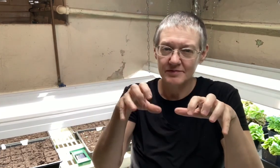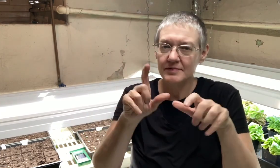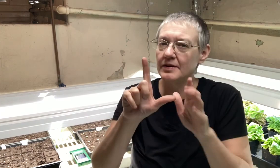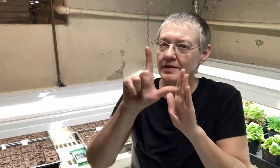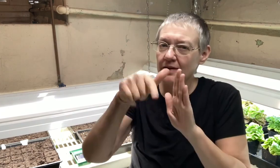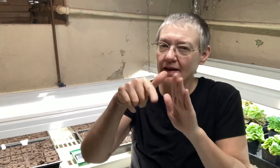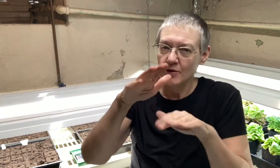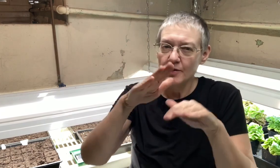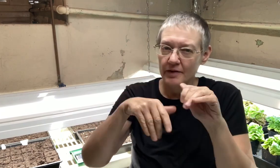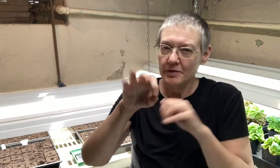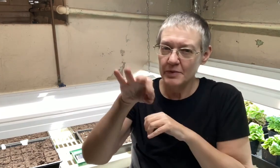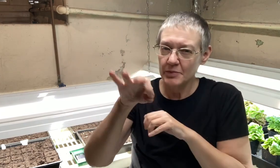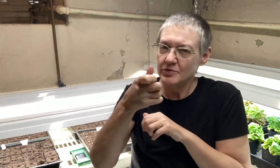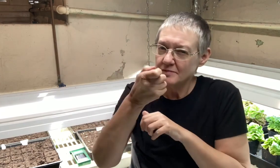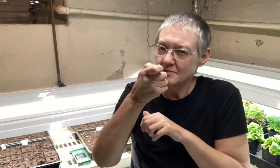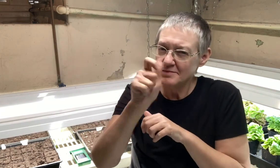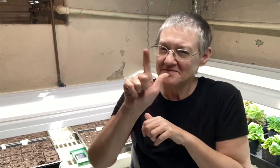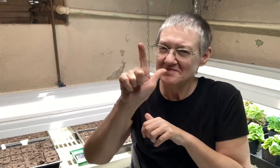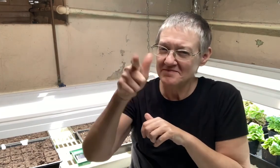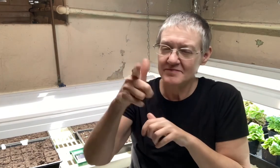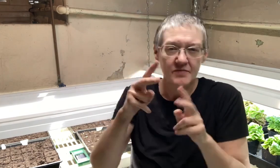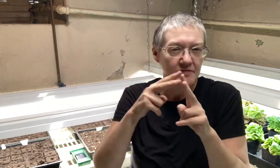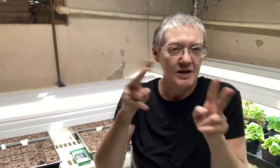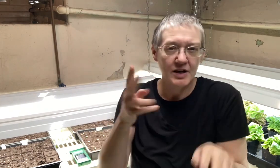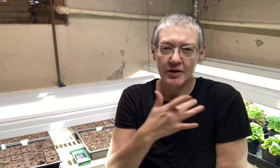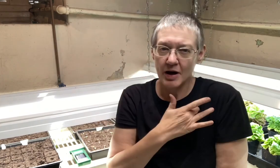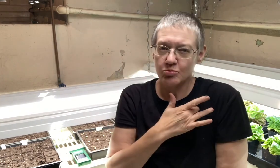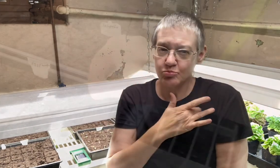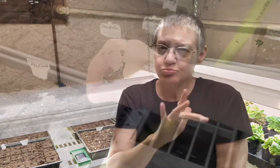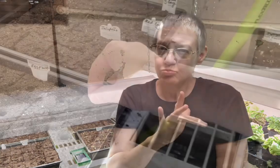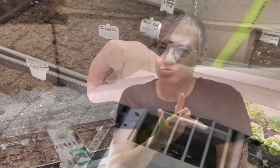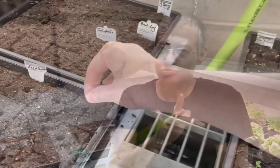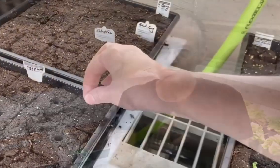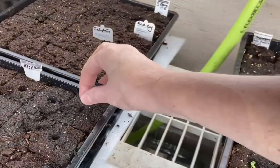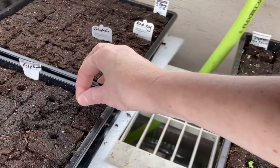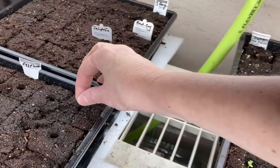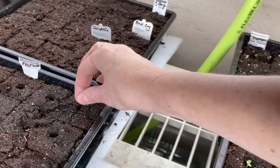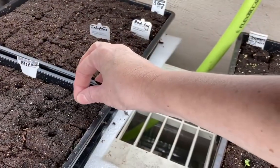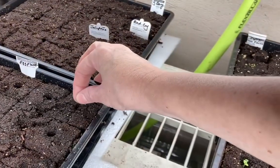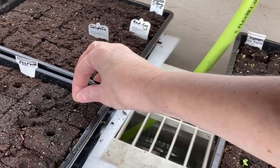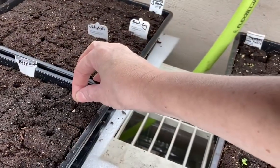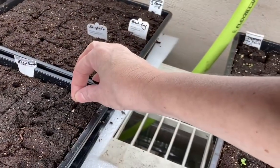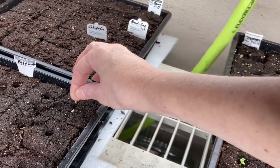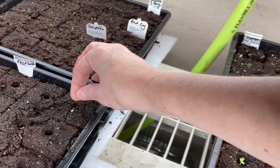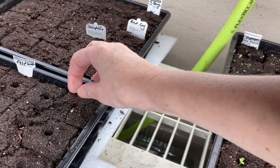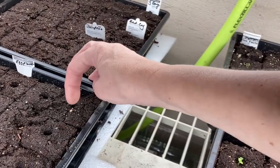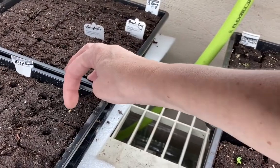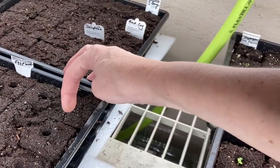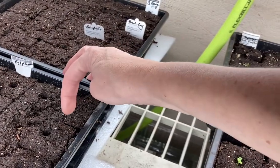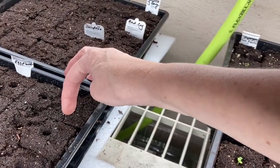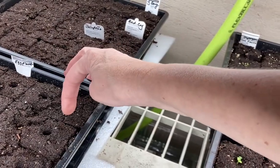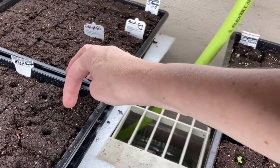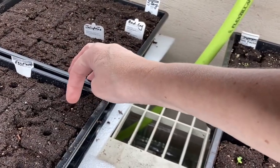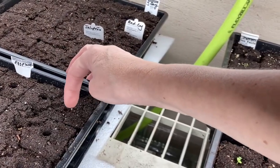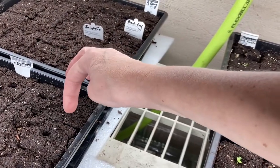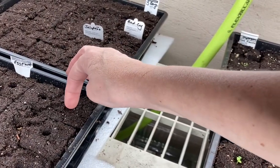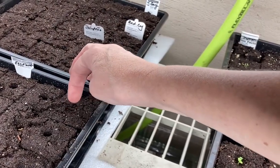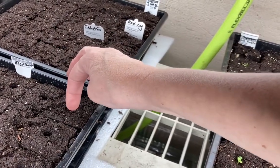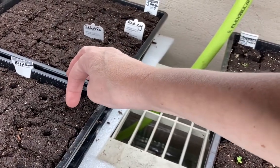last freeze. You're going to plant them a little bit later than your peppers. They're very sensitive to the cold.